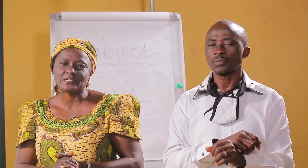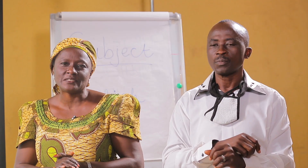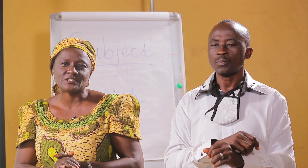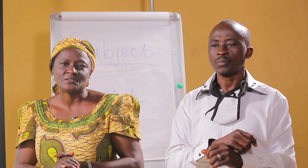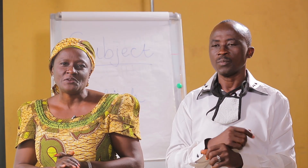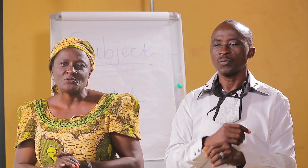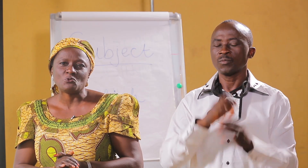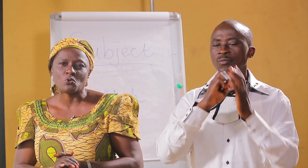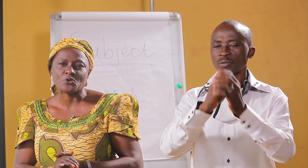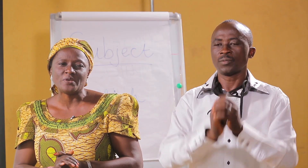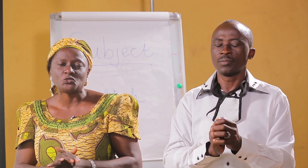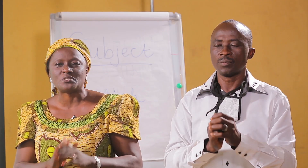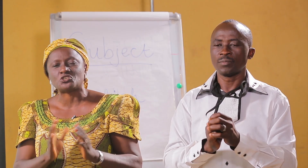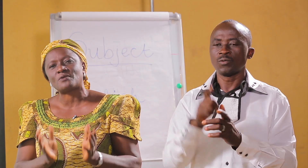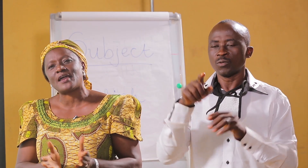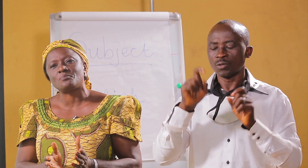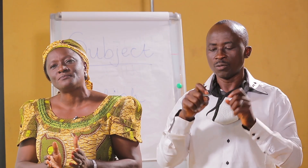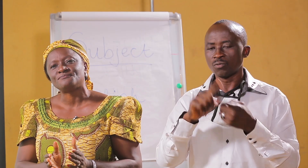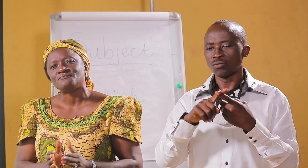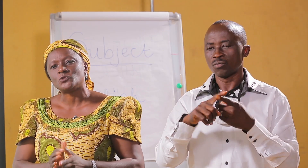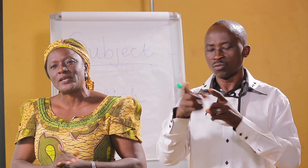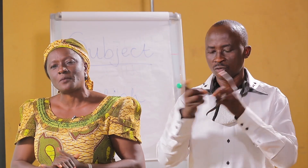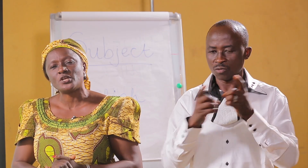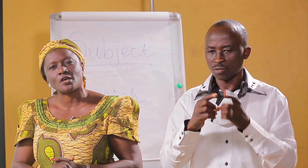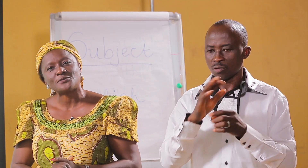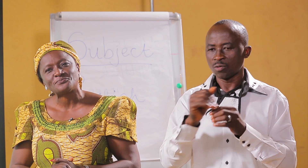For instance, you need to describe